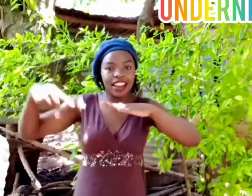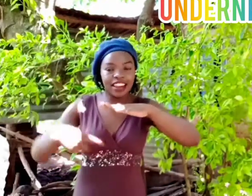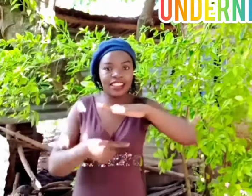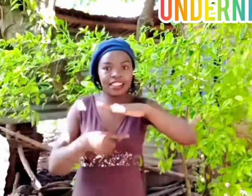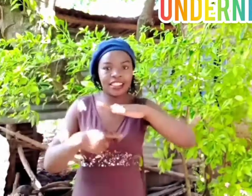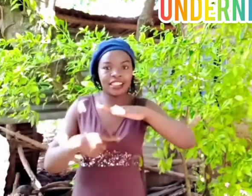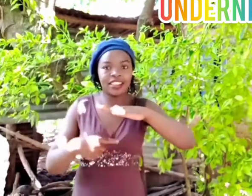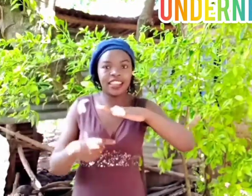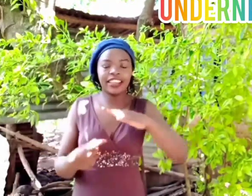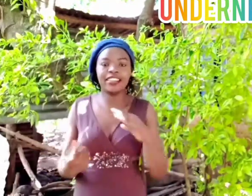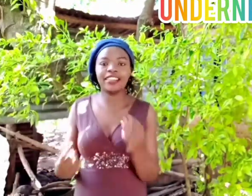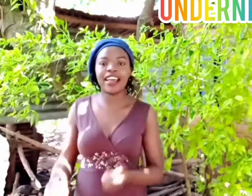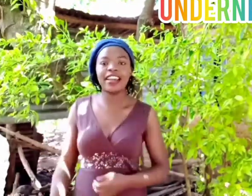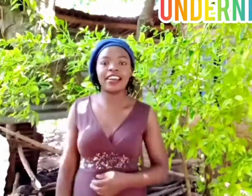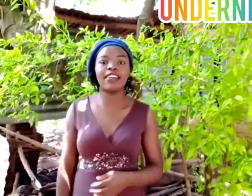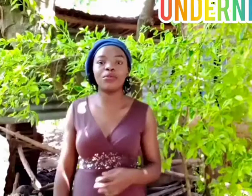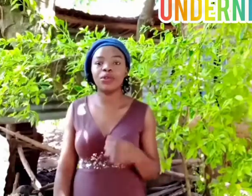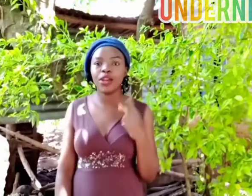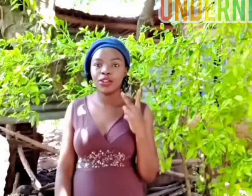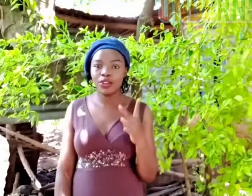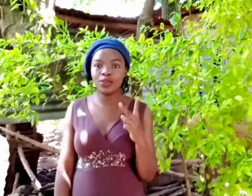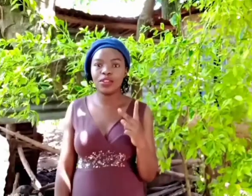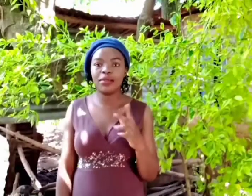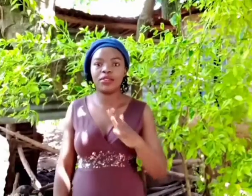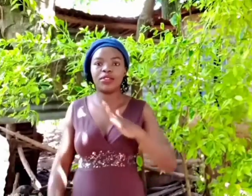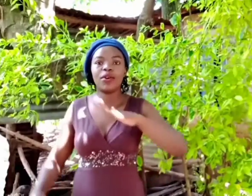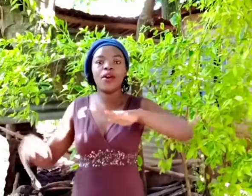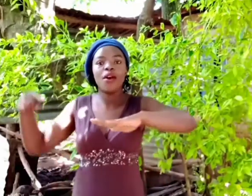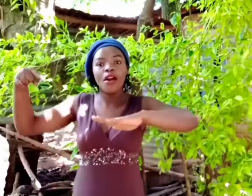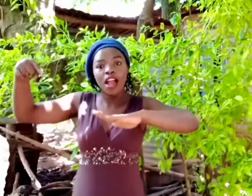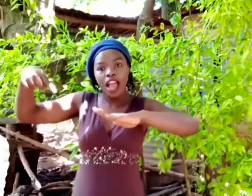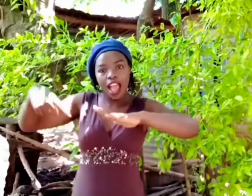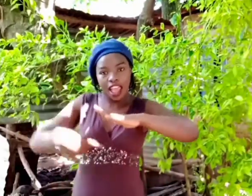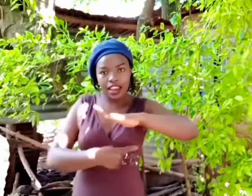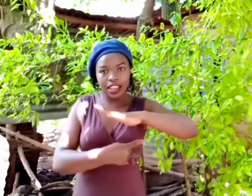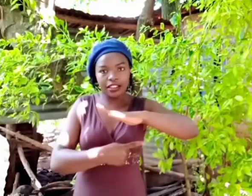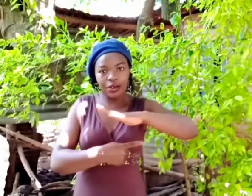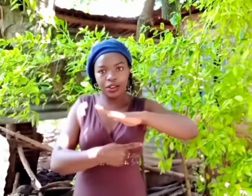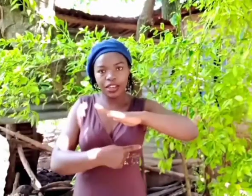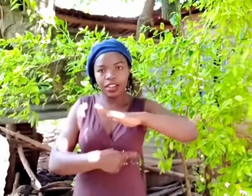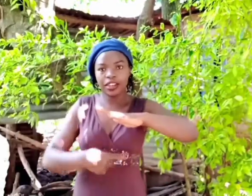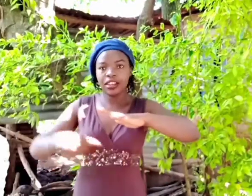underneath. It is underground 2 times. So underground,